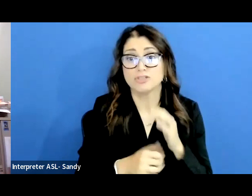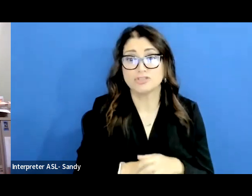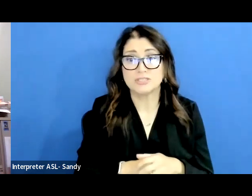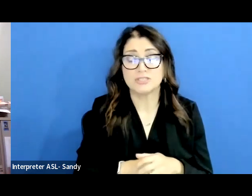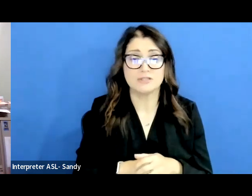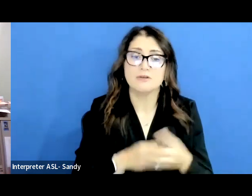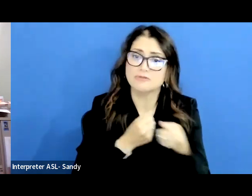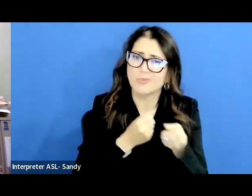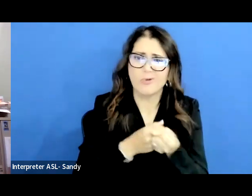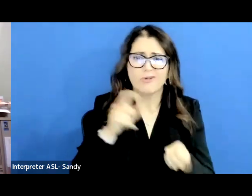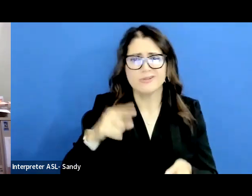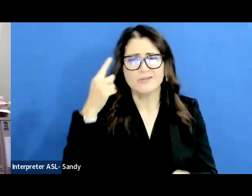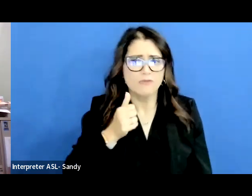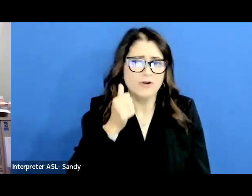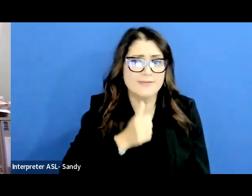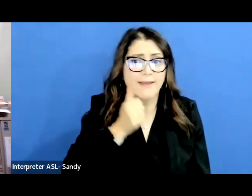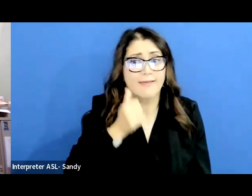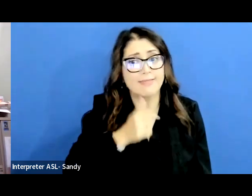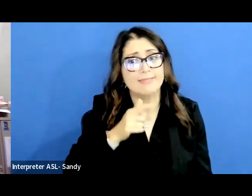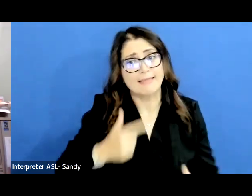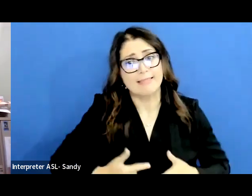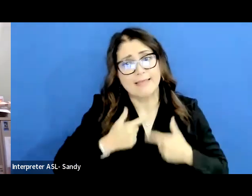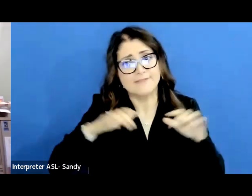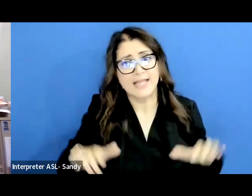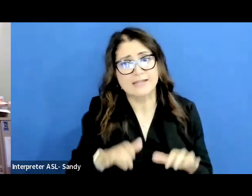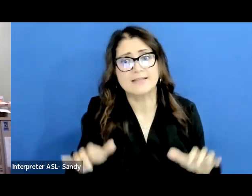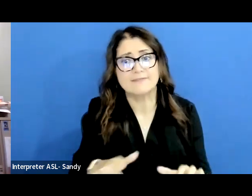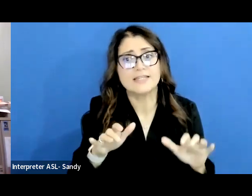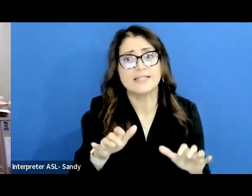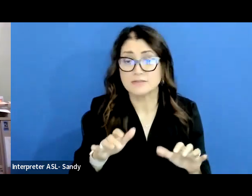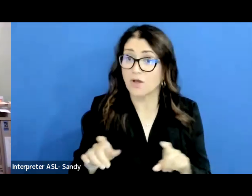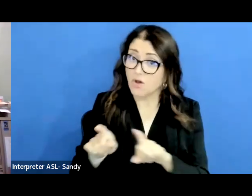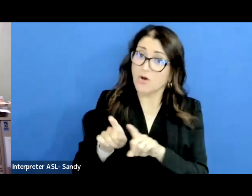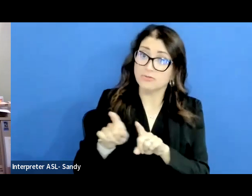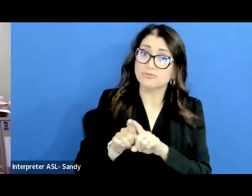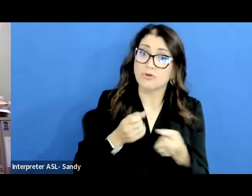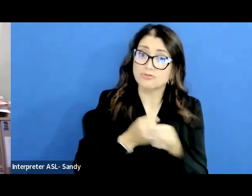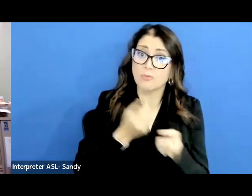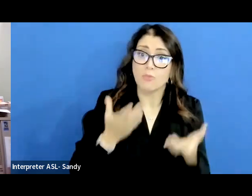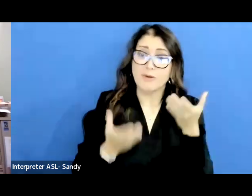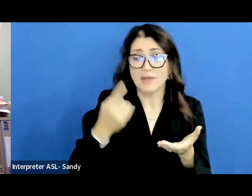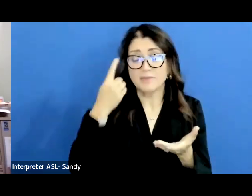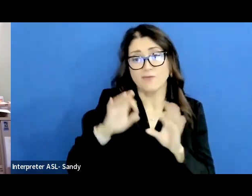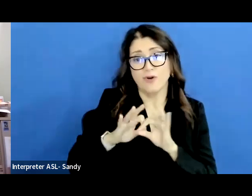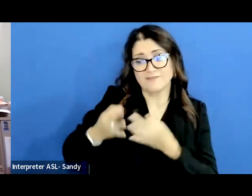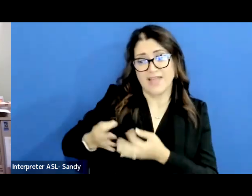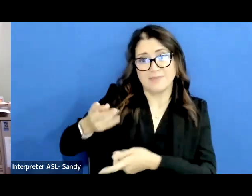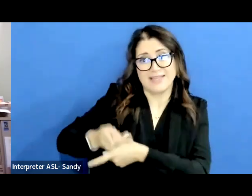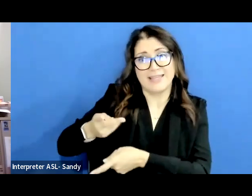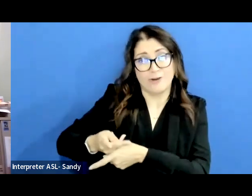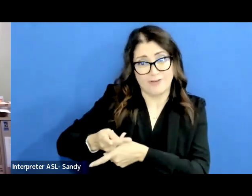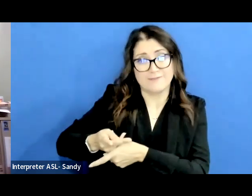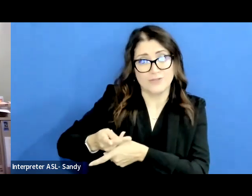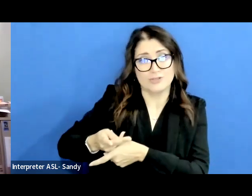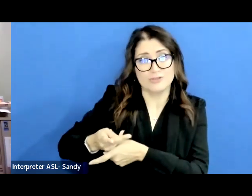support needed for daily living activities, also maybe support for family and caregivers. And